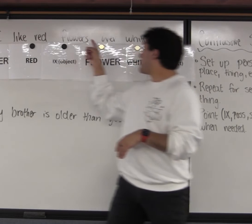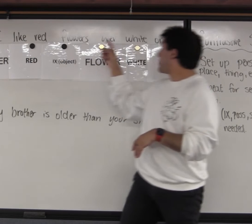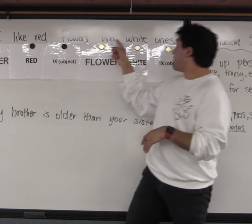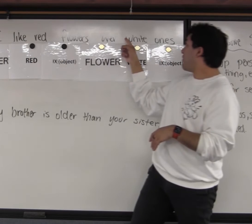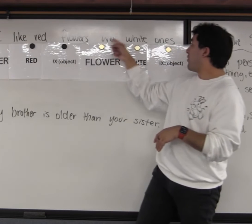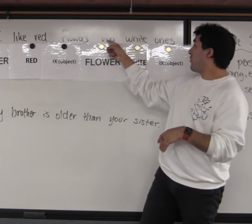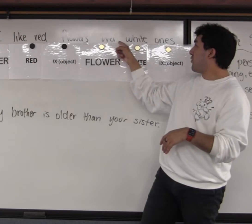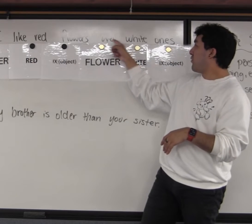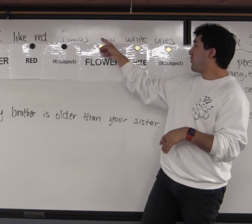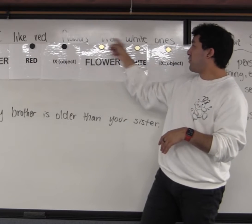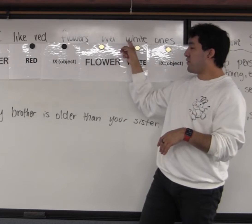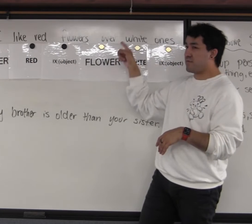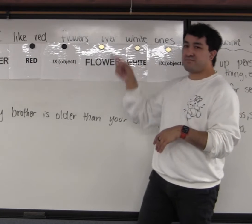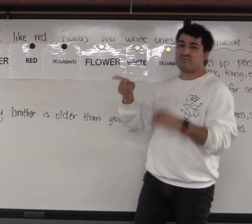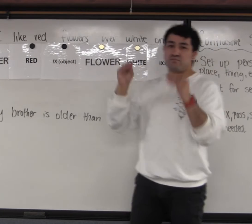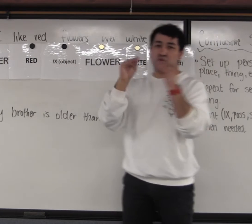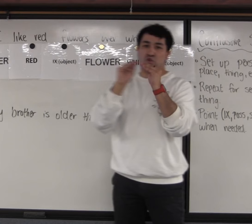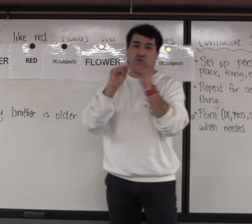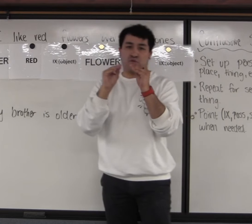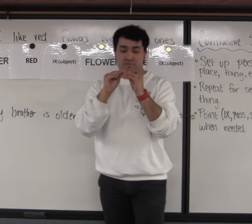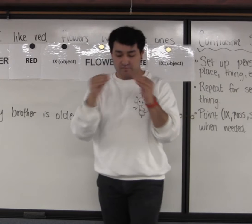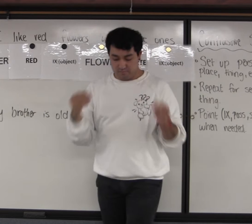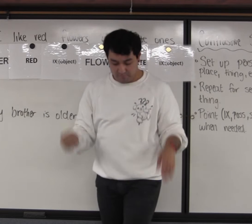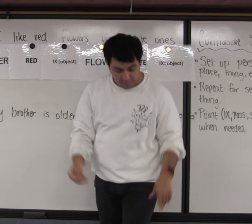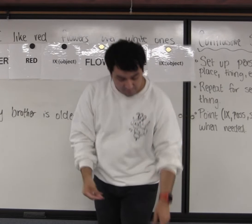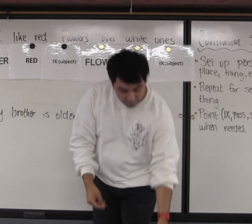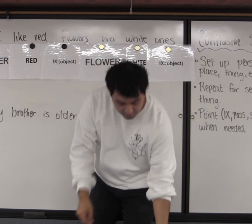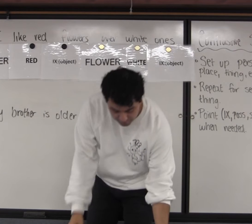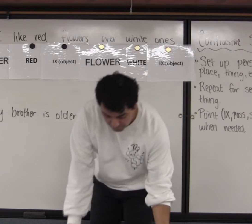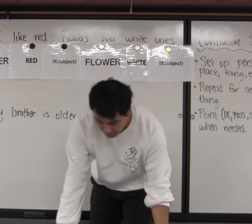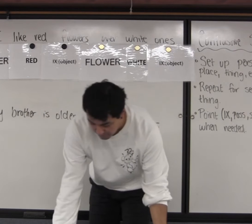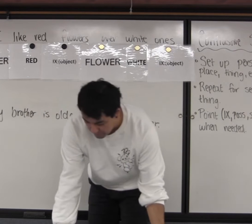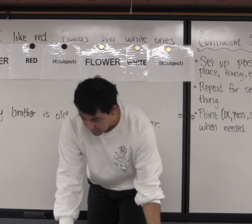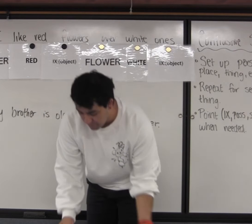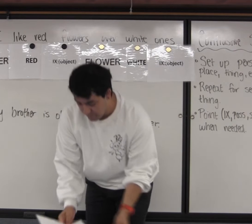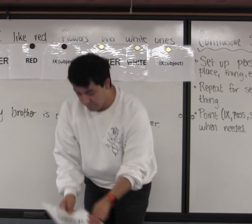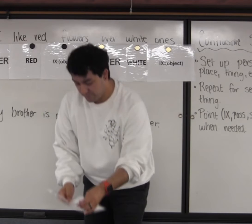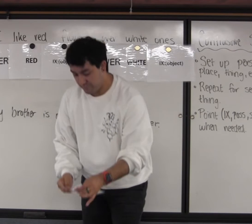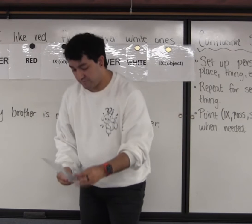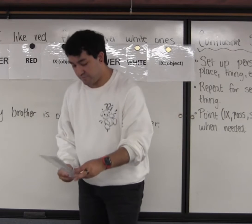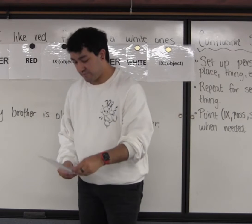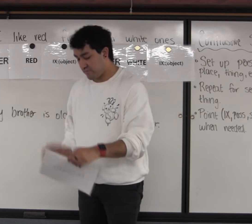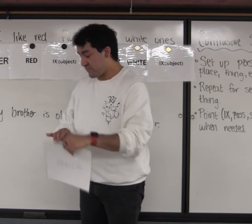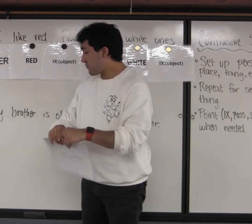So I like the red ones over the white ones. So I like the red ones more.